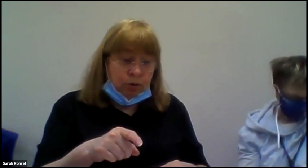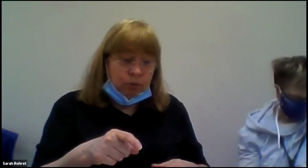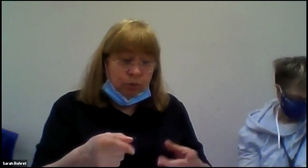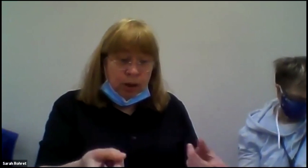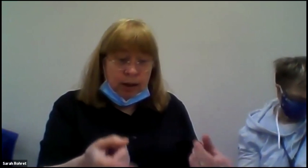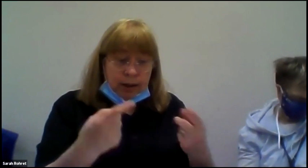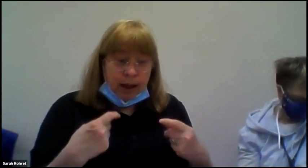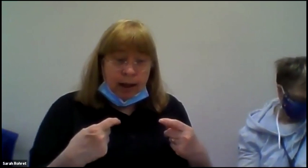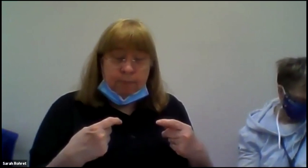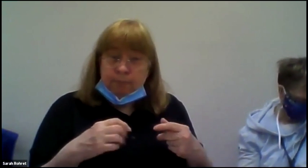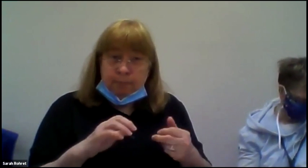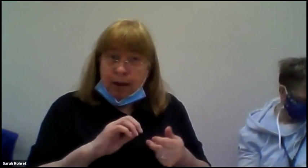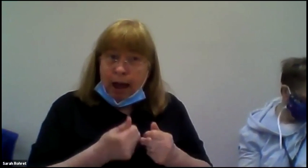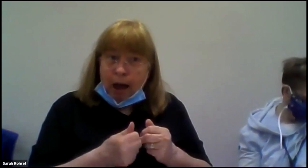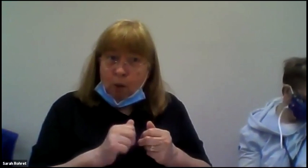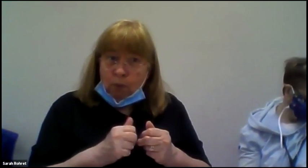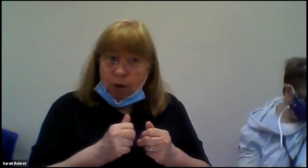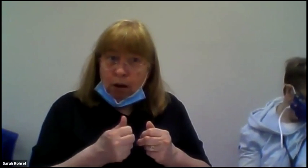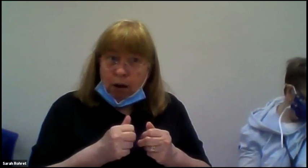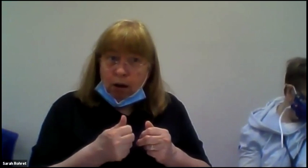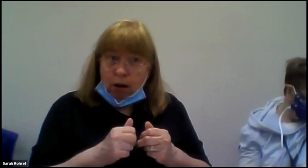You came how?